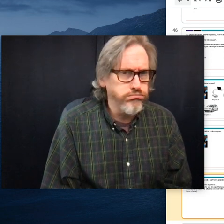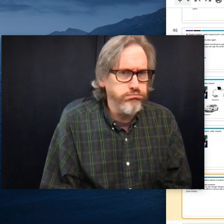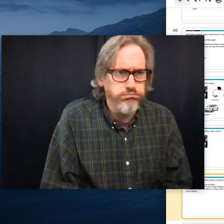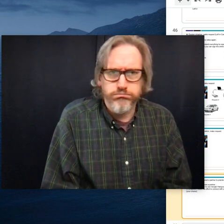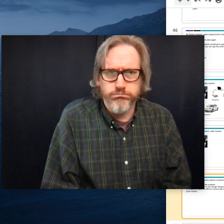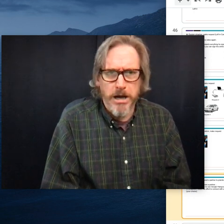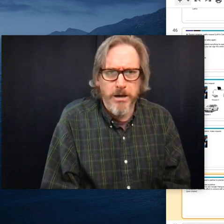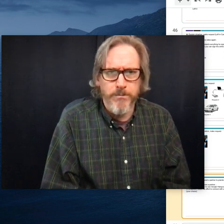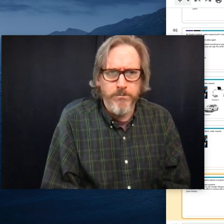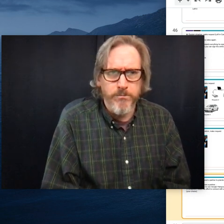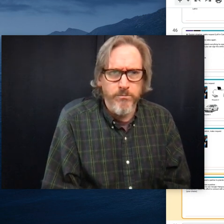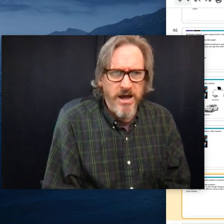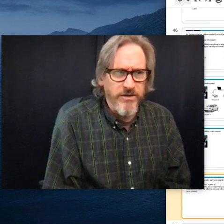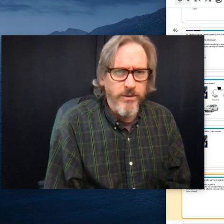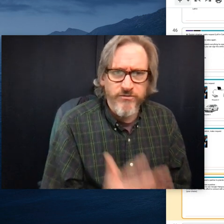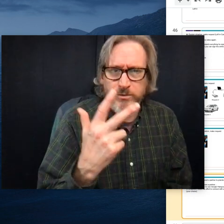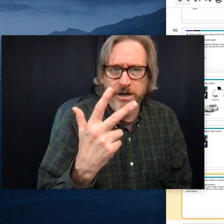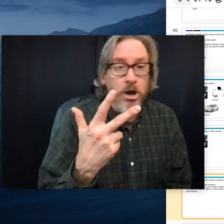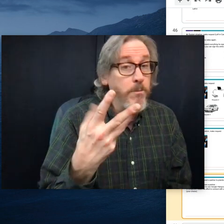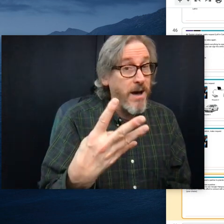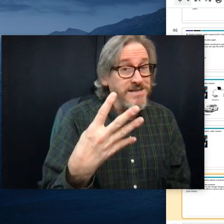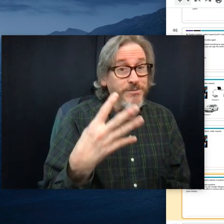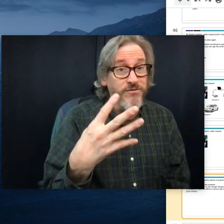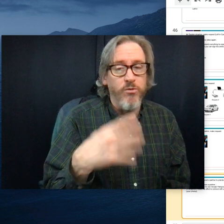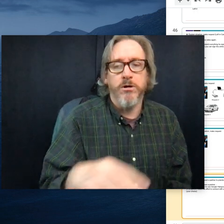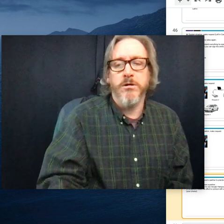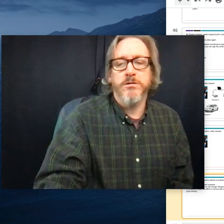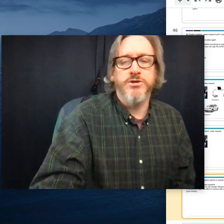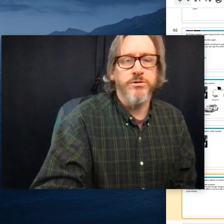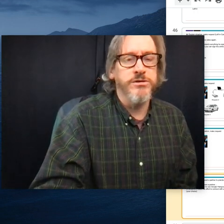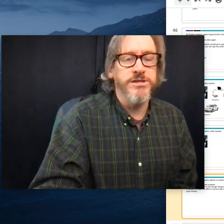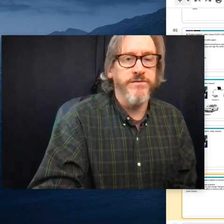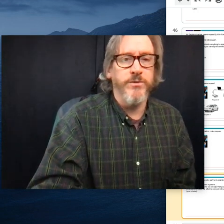inside. Inside. All inclusive.